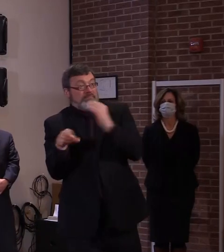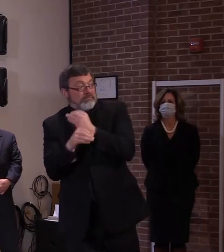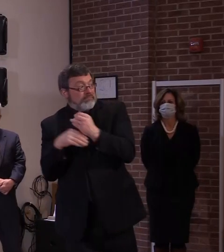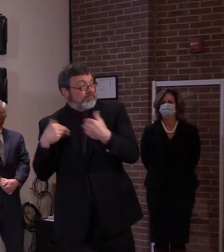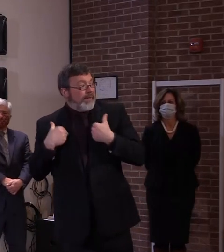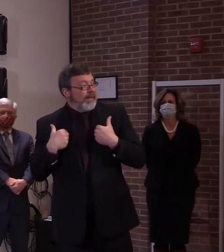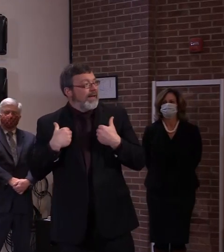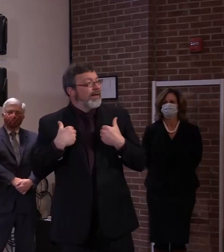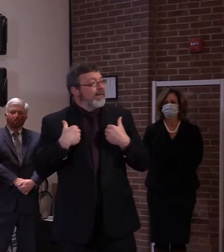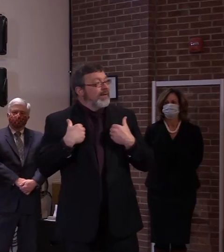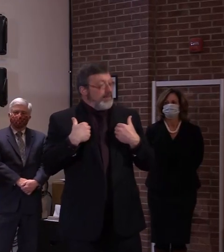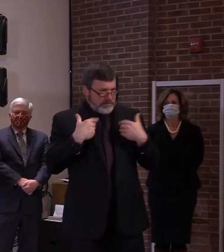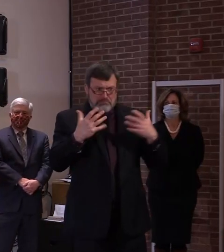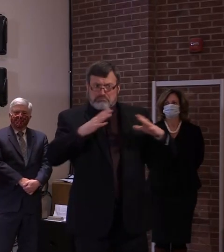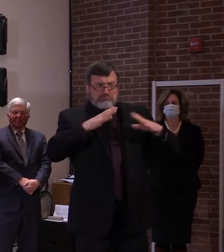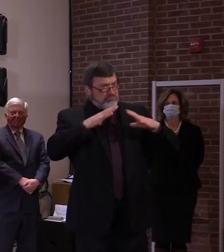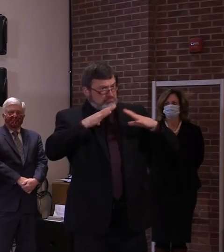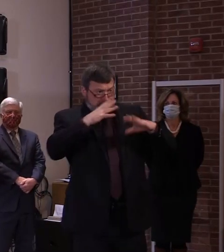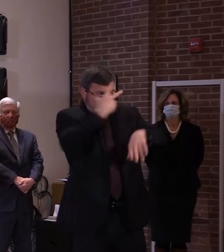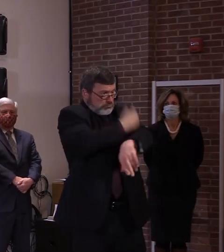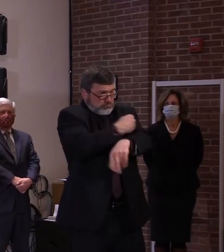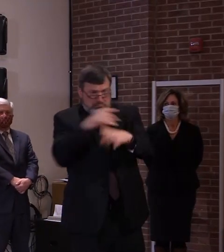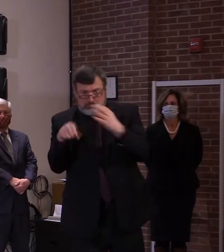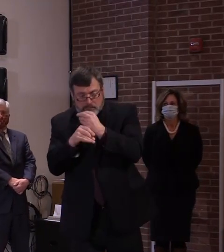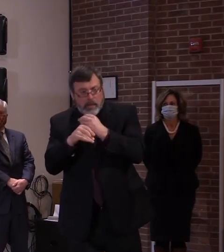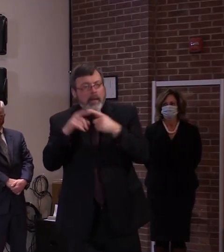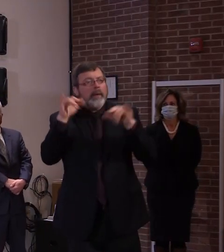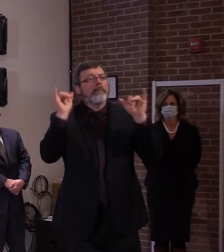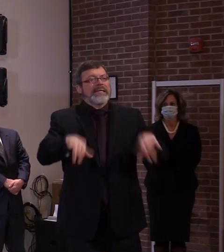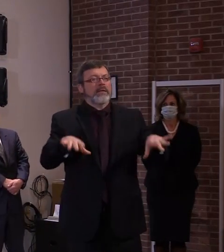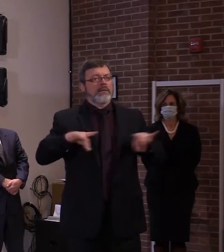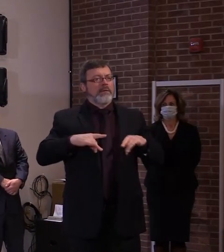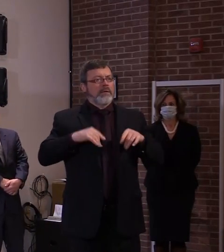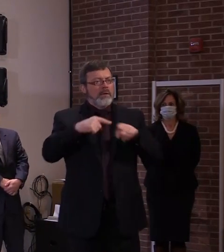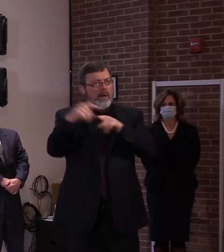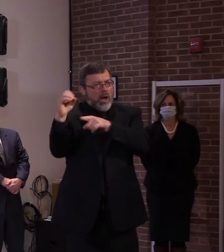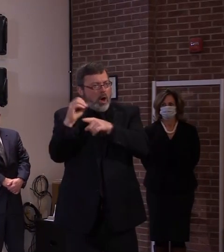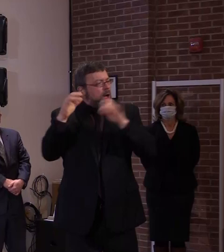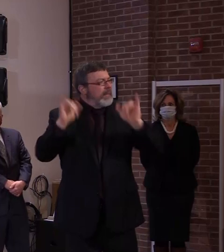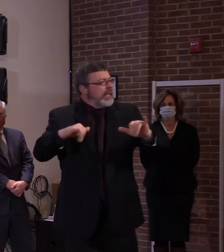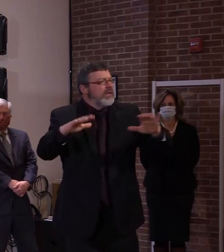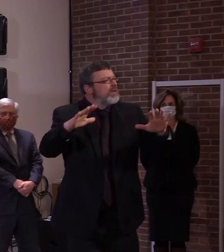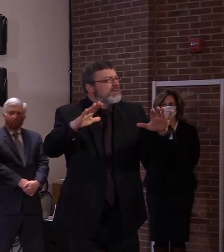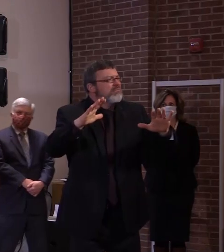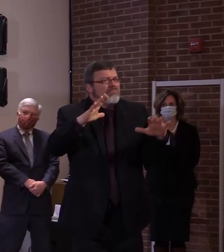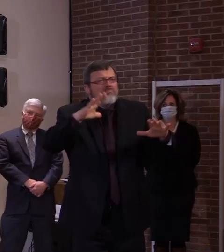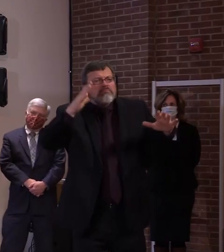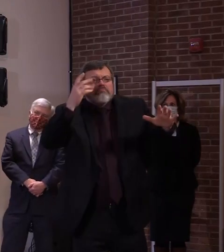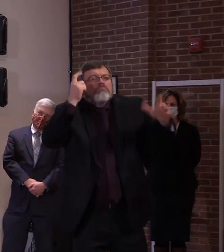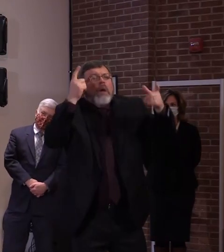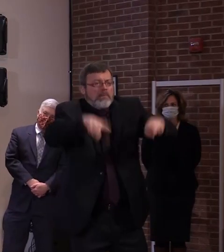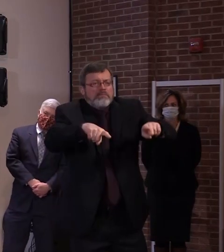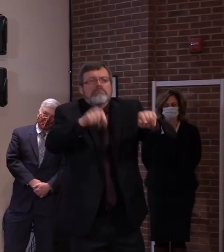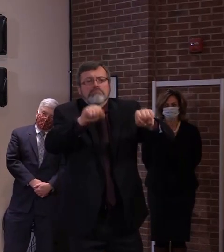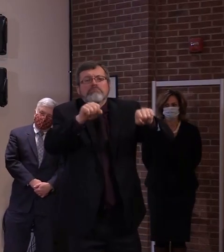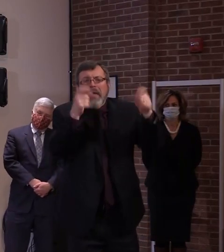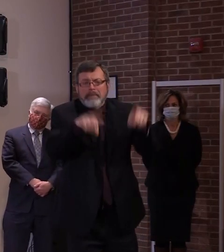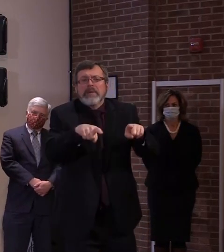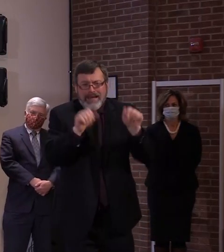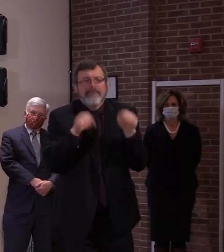and boosted, who become positive tests for Omicron. So we should all just understand